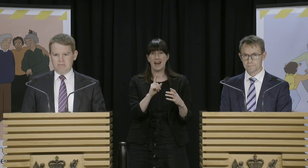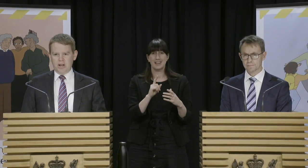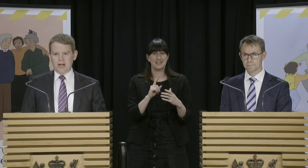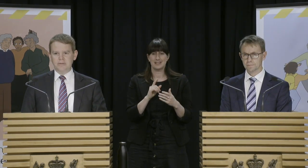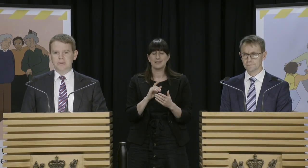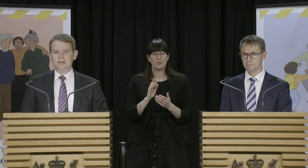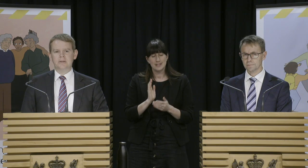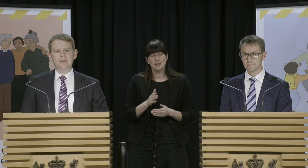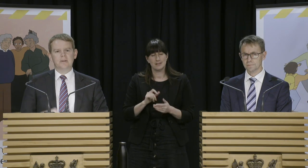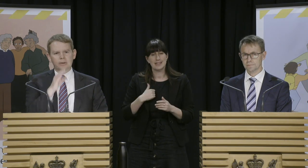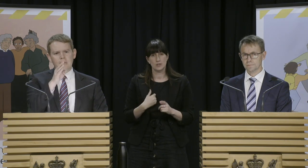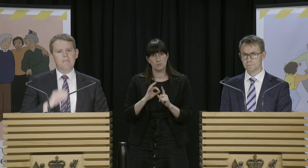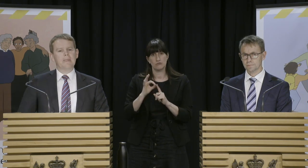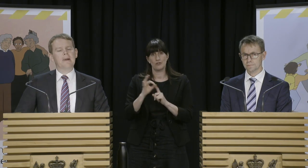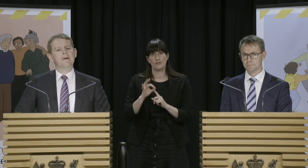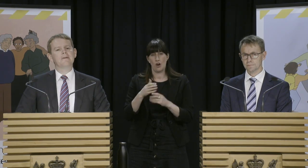that regard. To